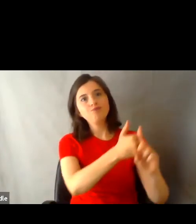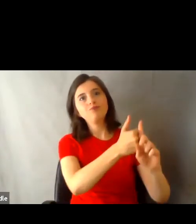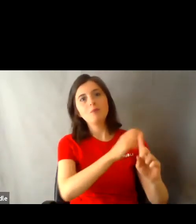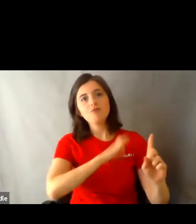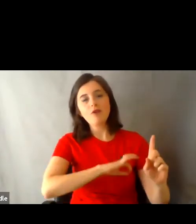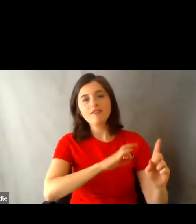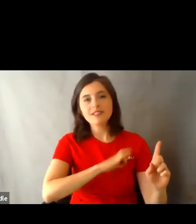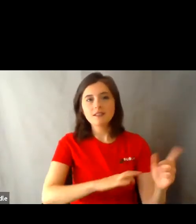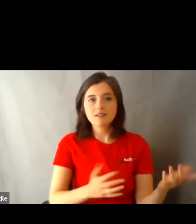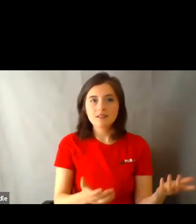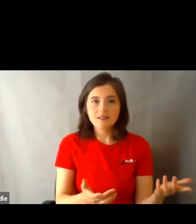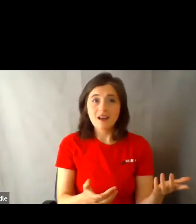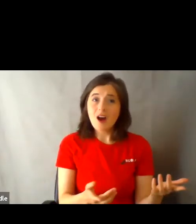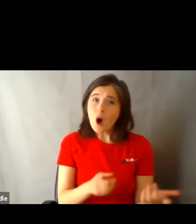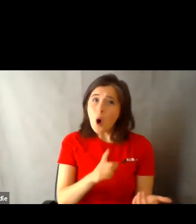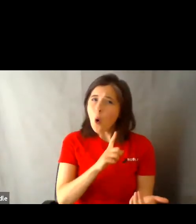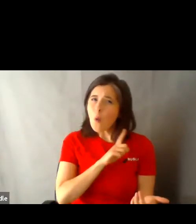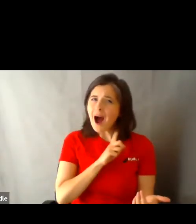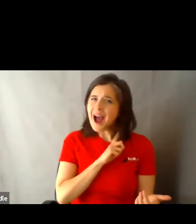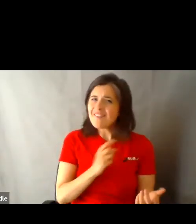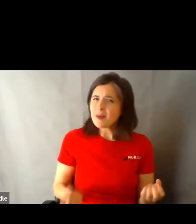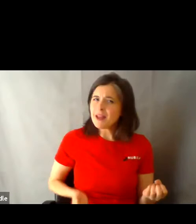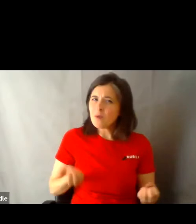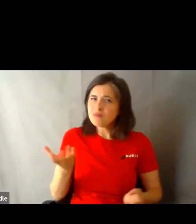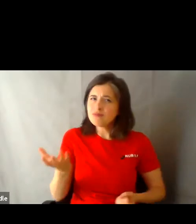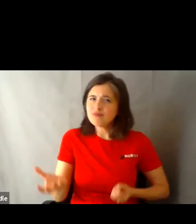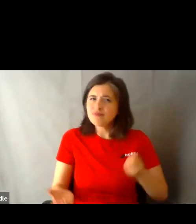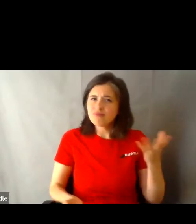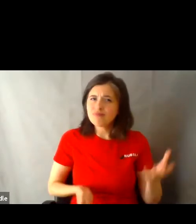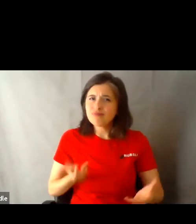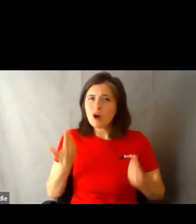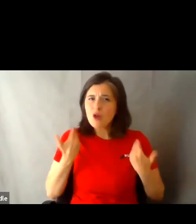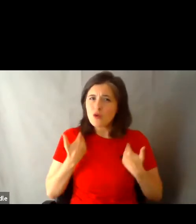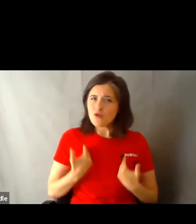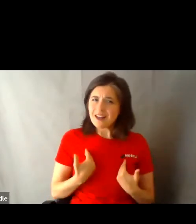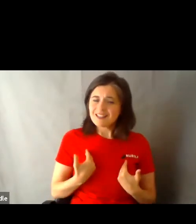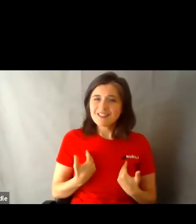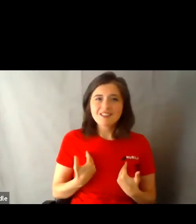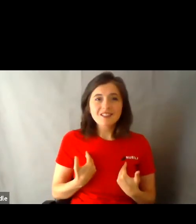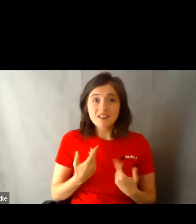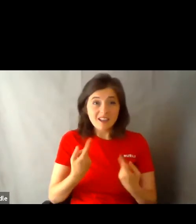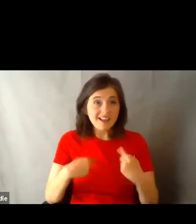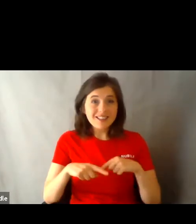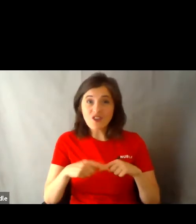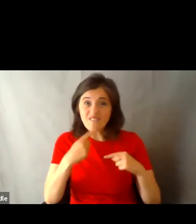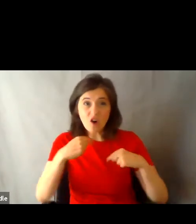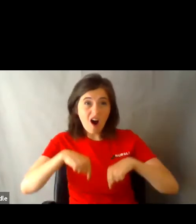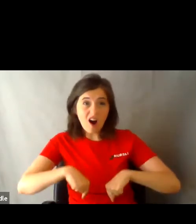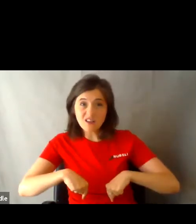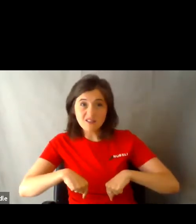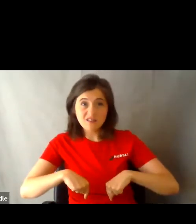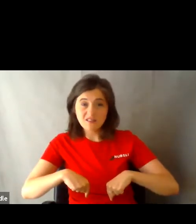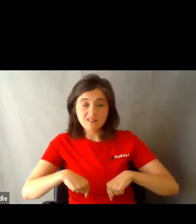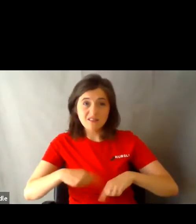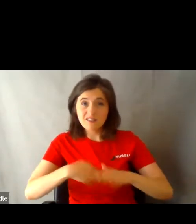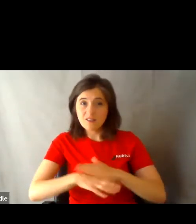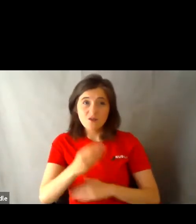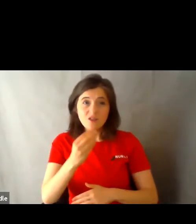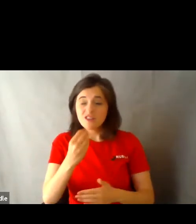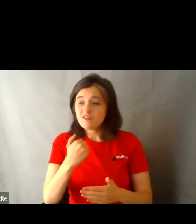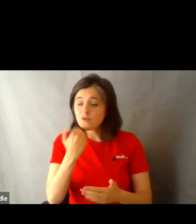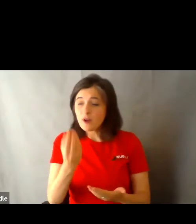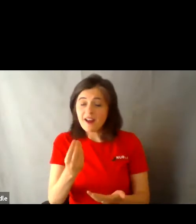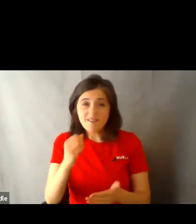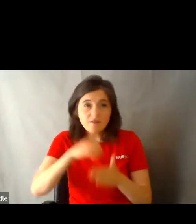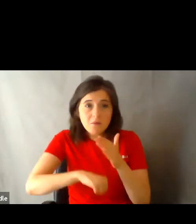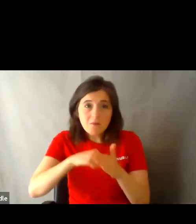The reason they've been handing out all this money to the rich isn't to keep the likes of us in food. They've